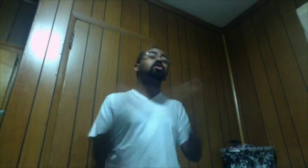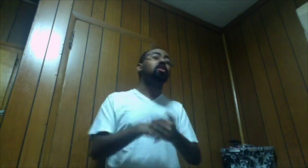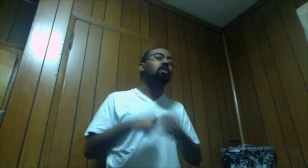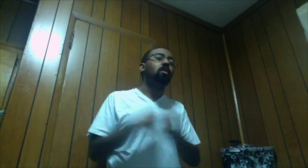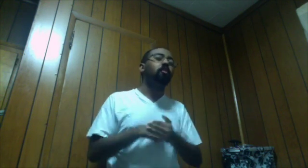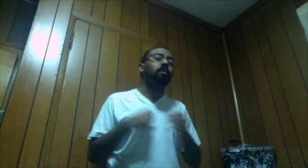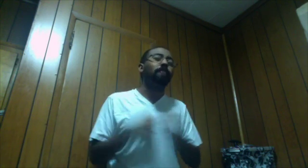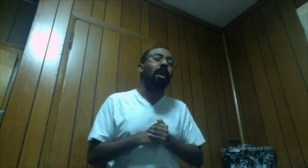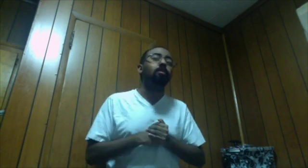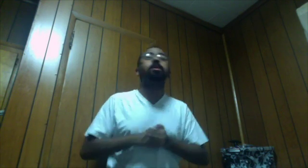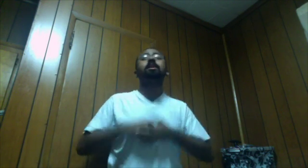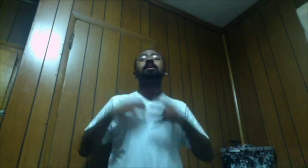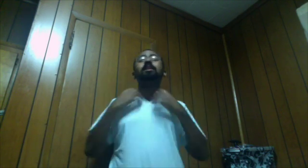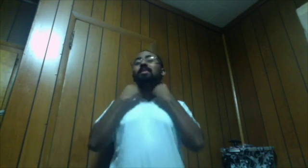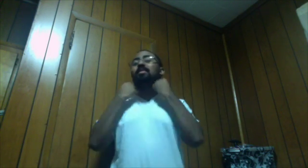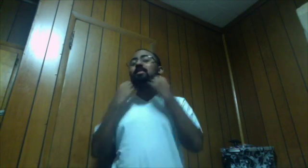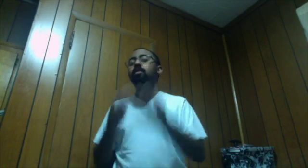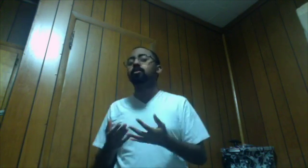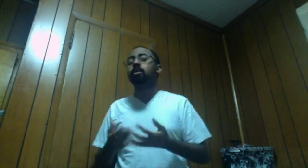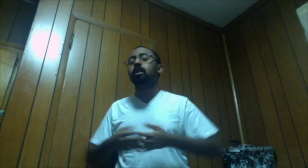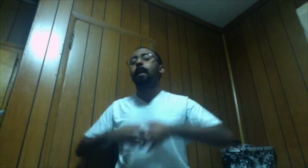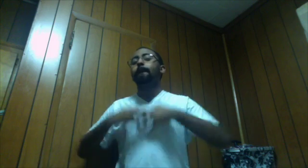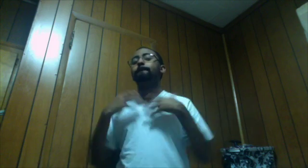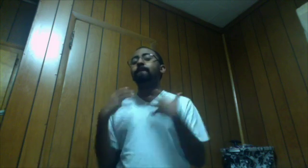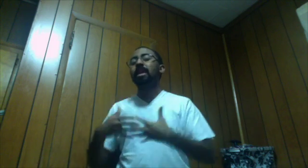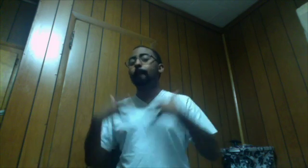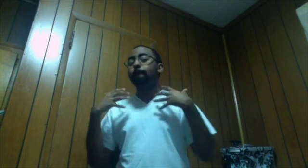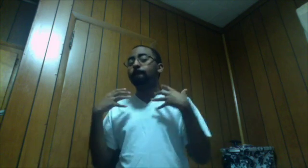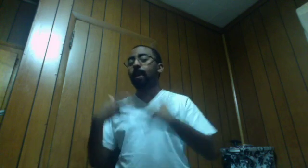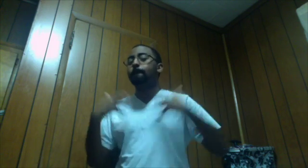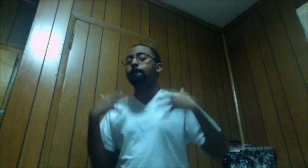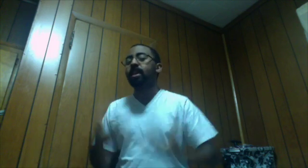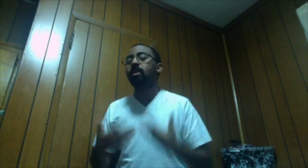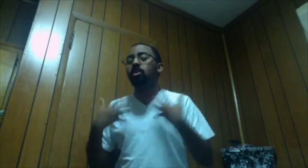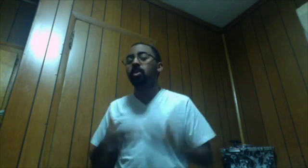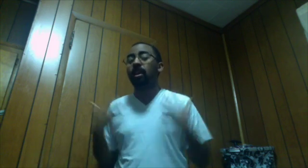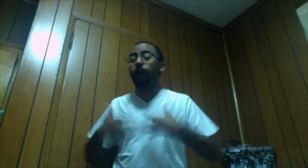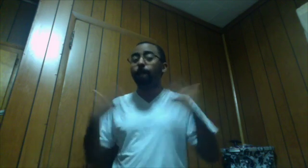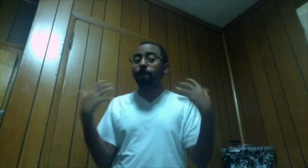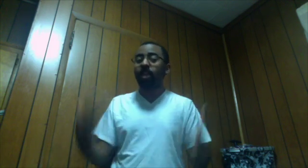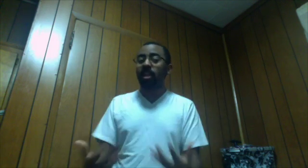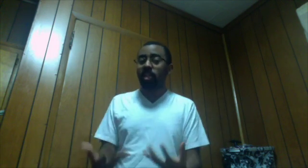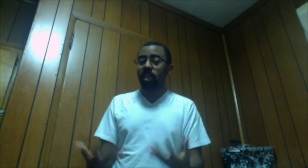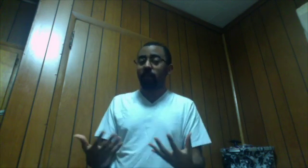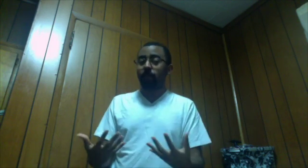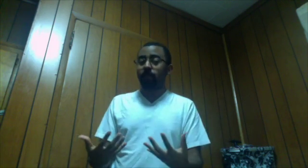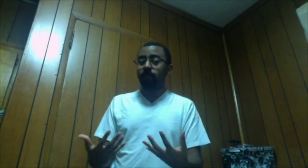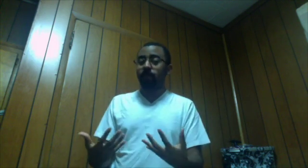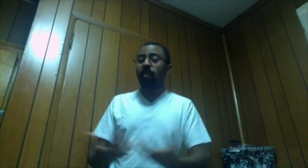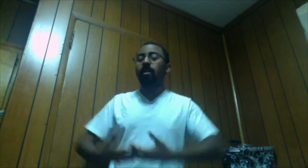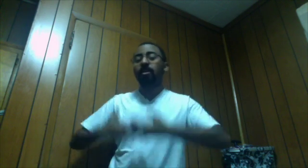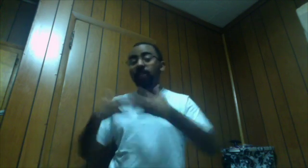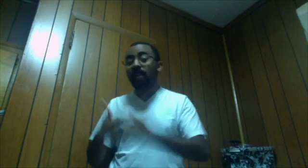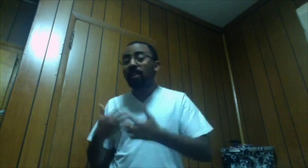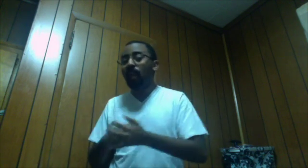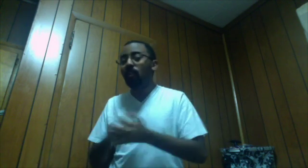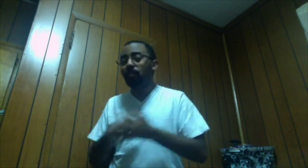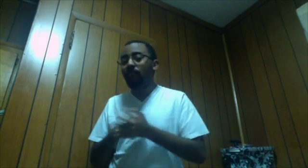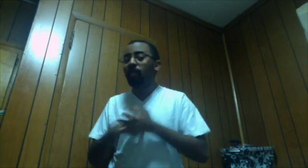so overpowered, he can literally make Bambina look like a bitch. That's how overpowered this